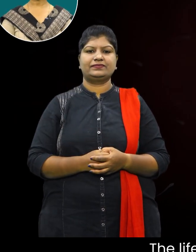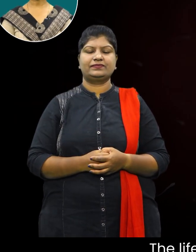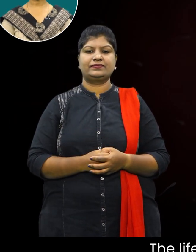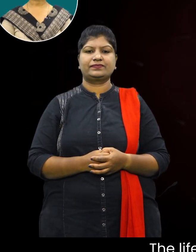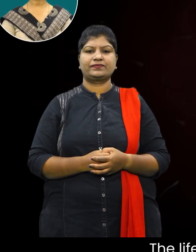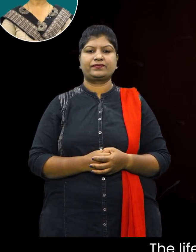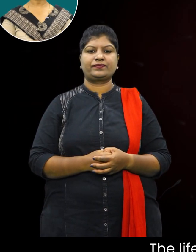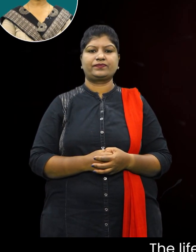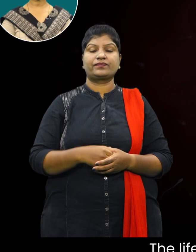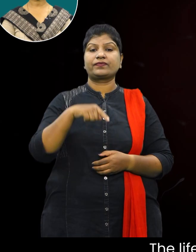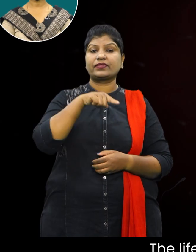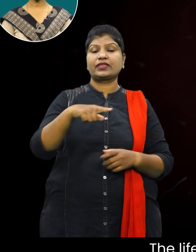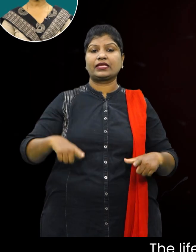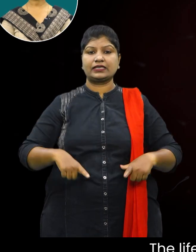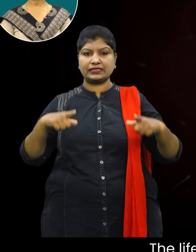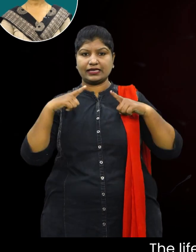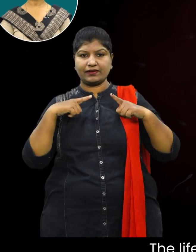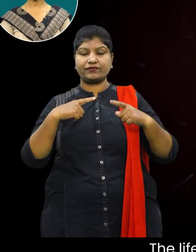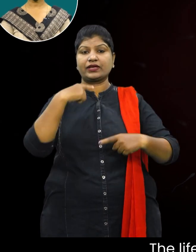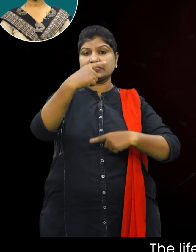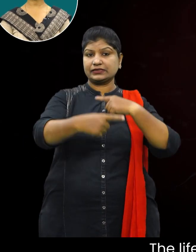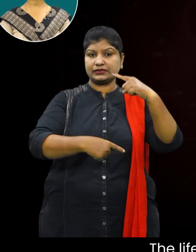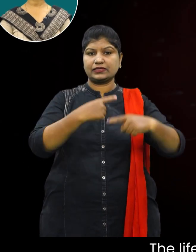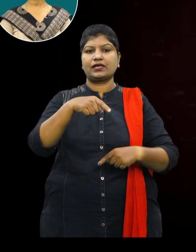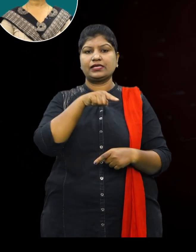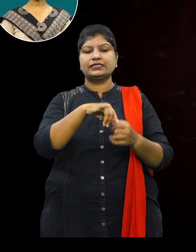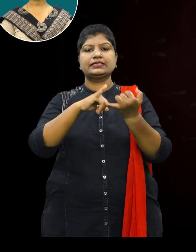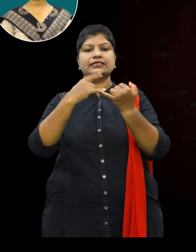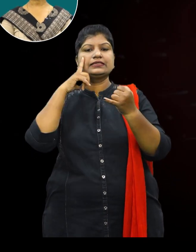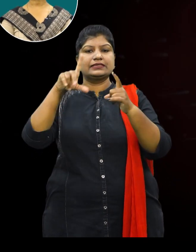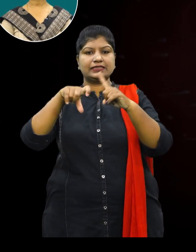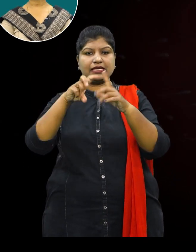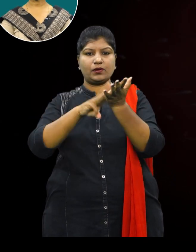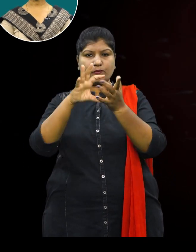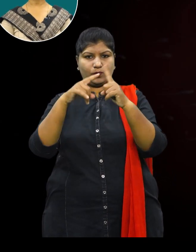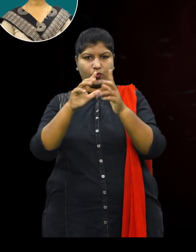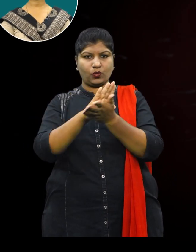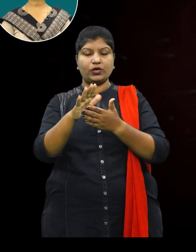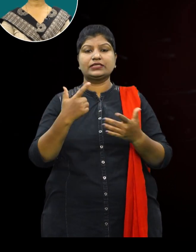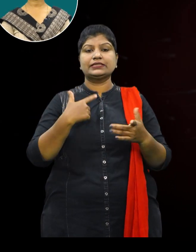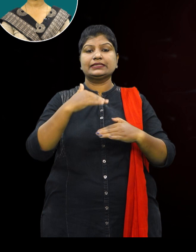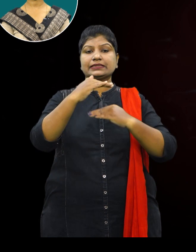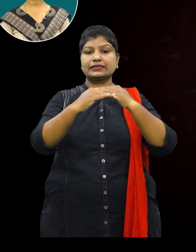The life cycle of silk moth involves stages like